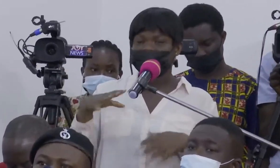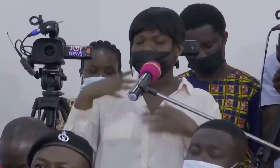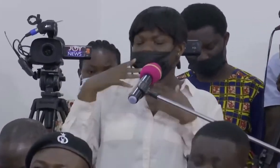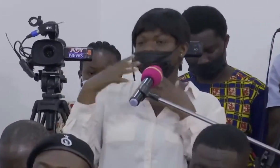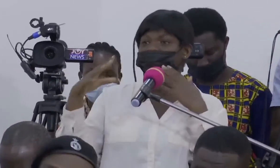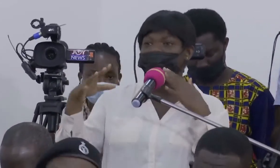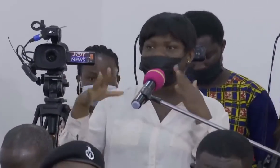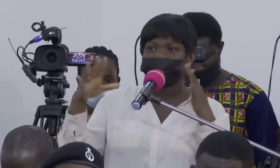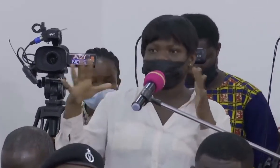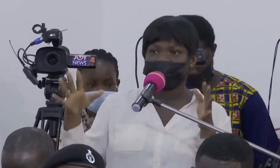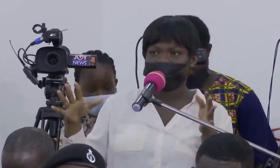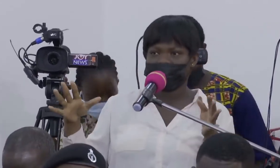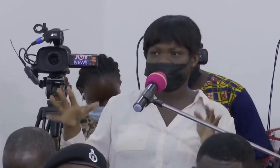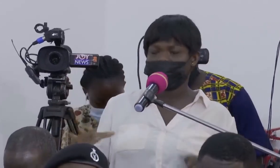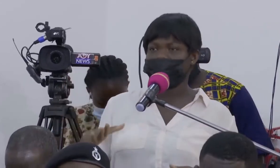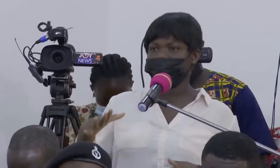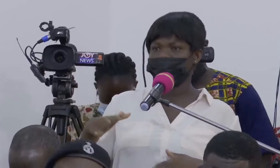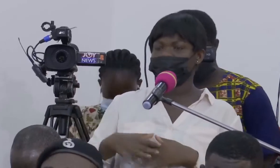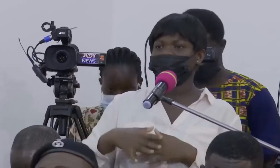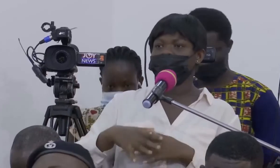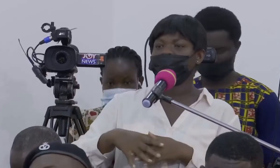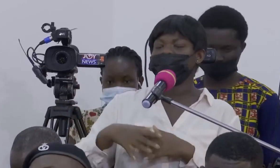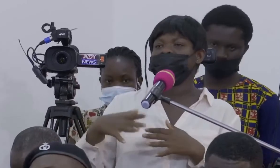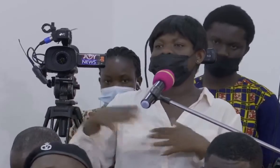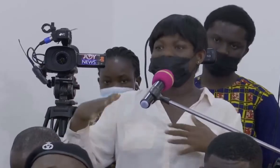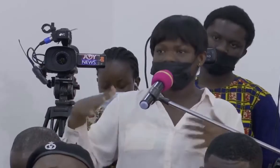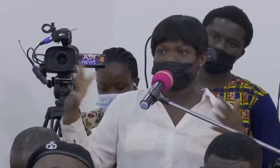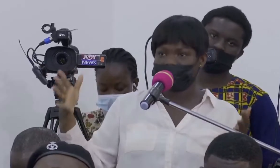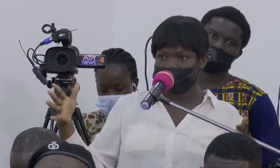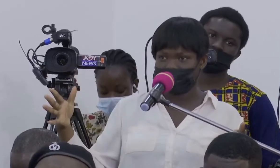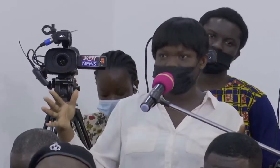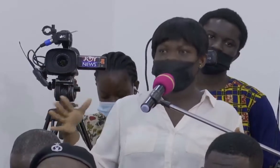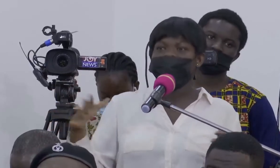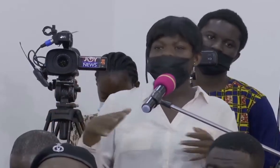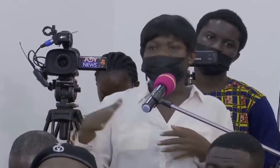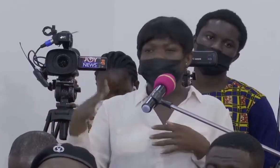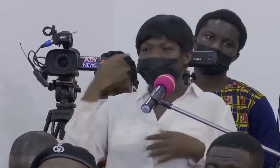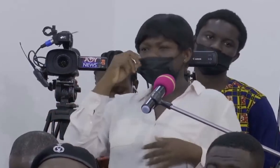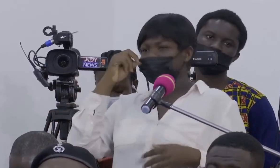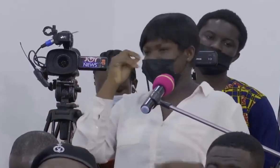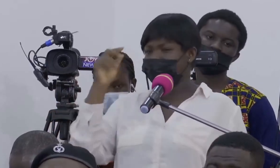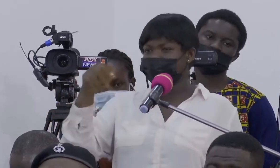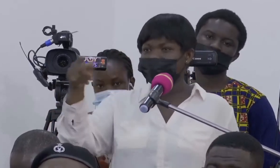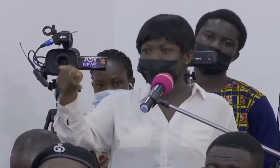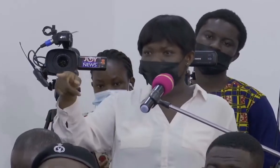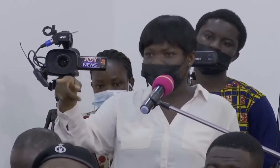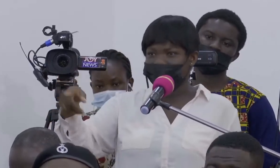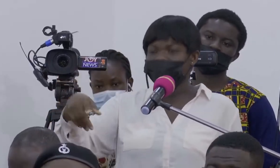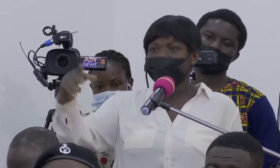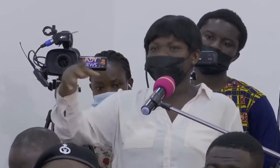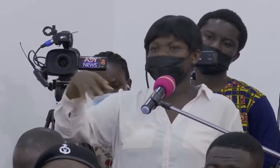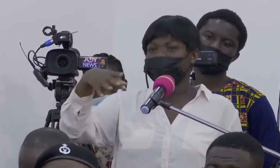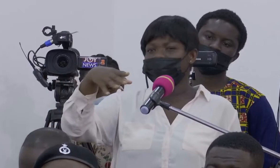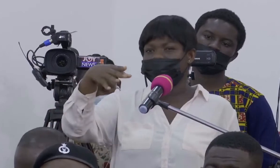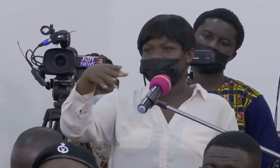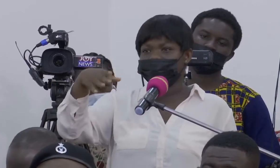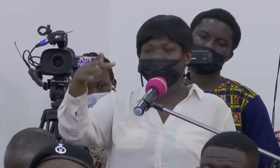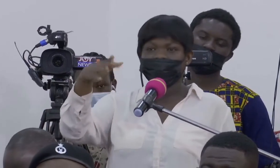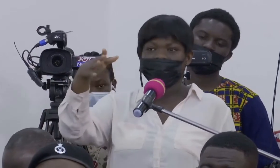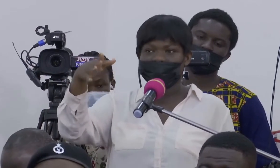is... One of the reasons for the measure is for a larger coverage. And we were told that for